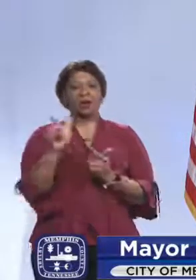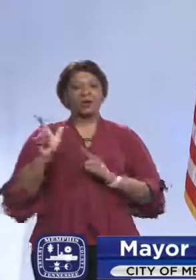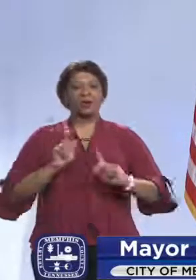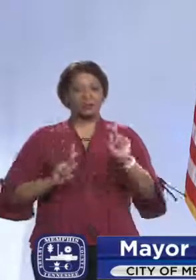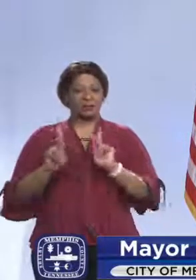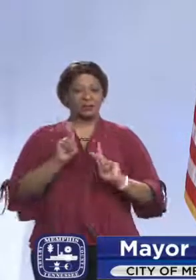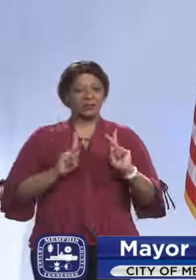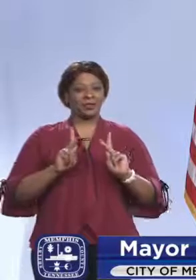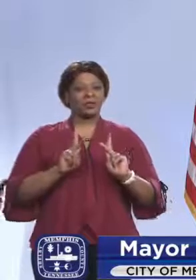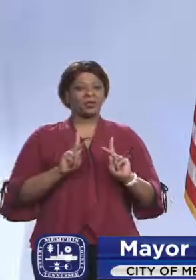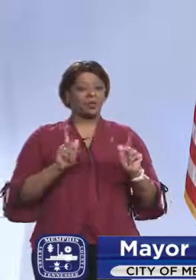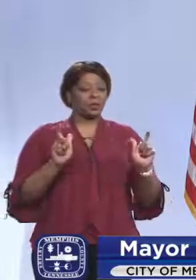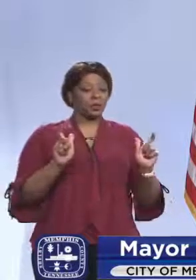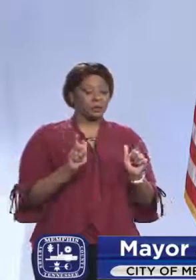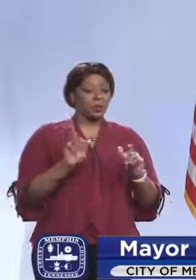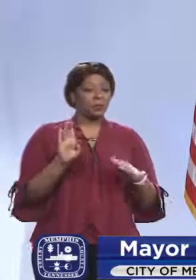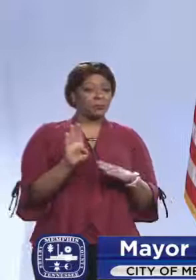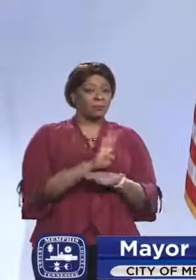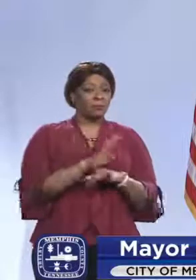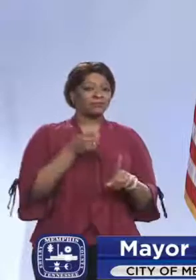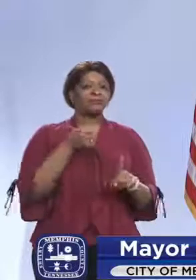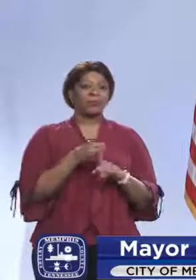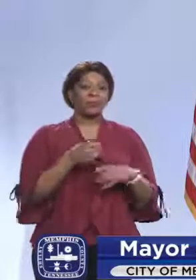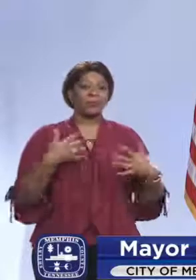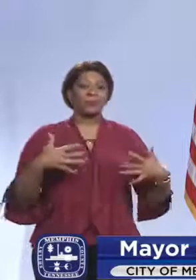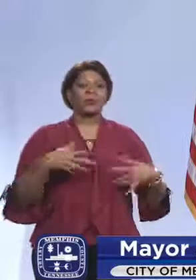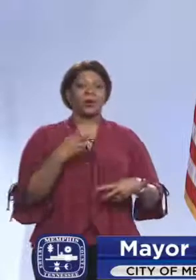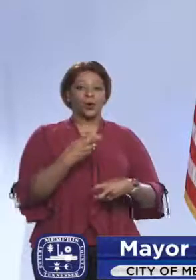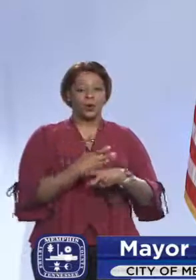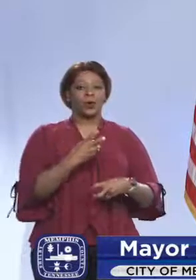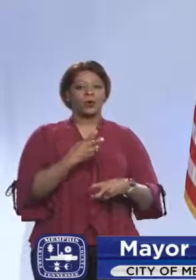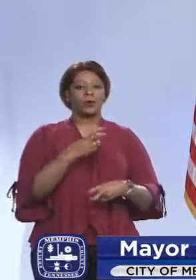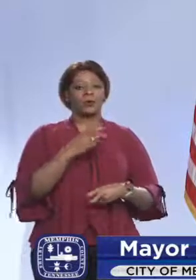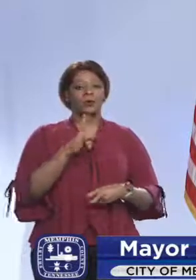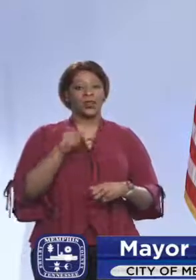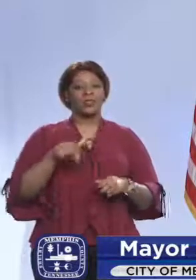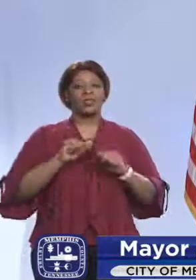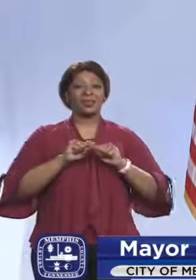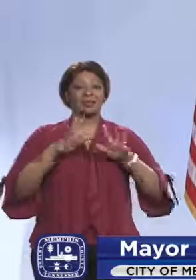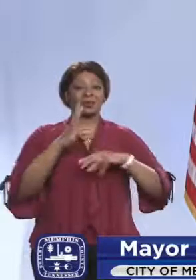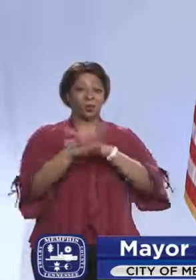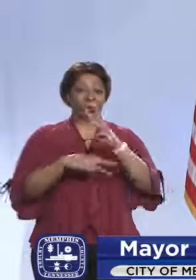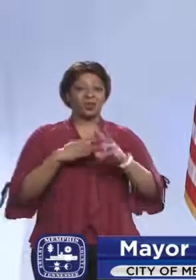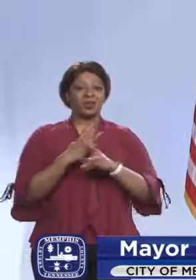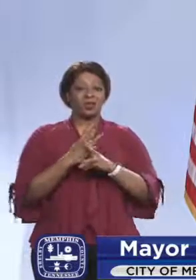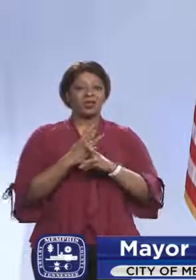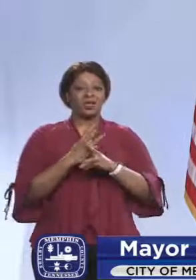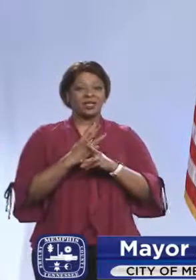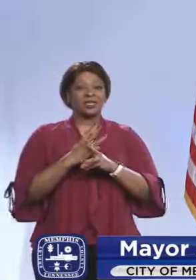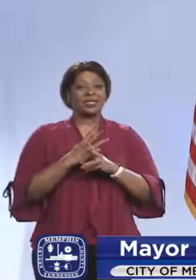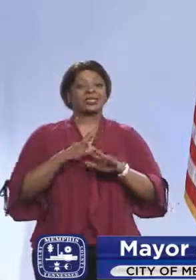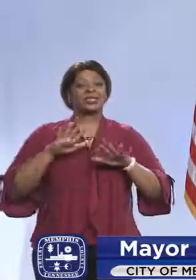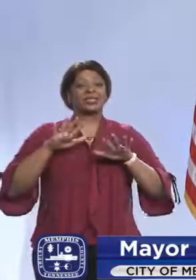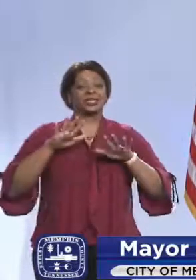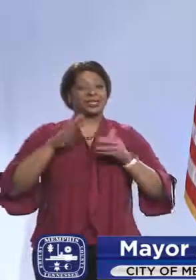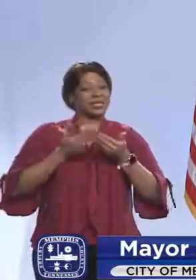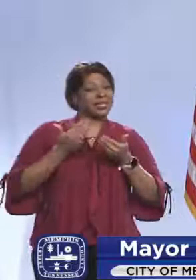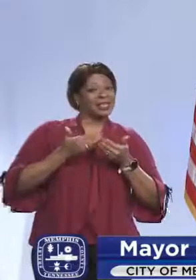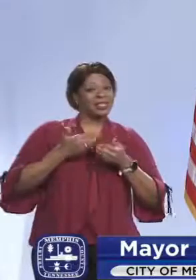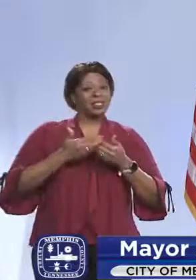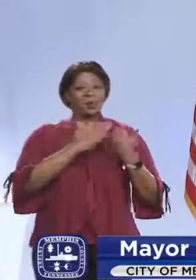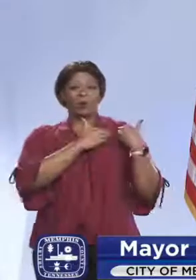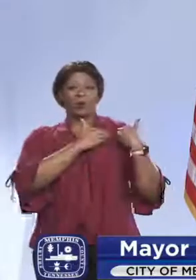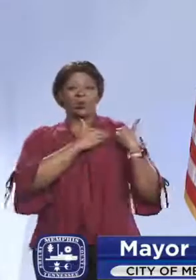but our small businesses have been hit the hardest by this pandemic. To ease the burden, we at the City of